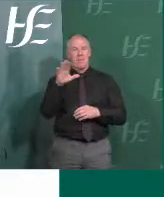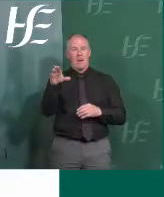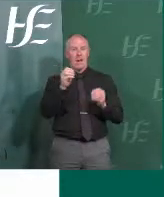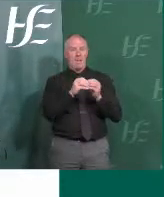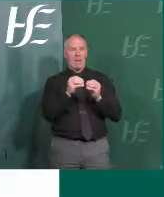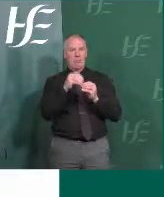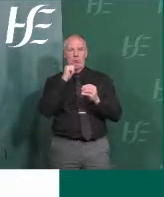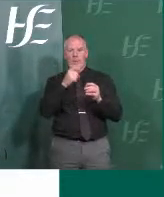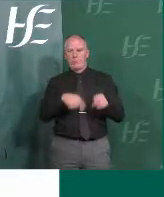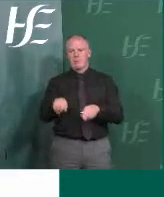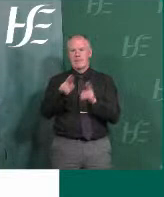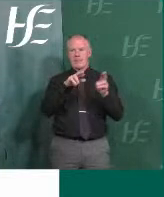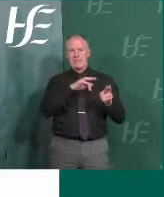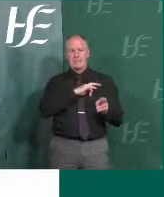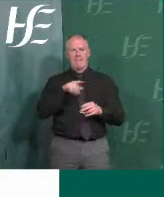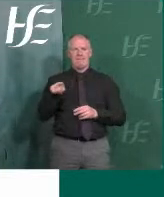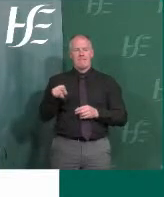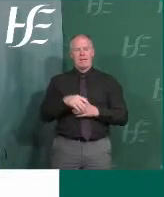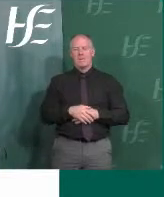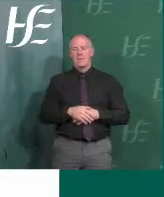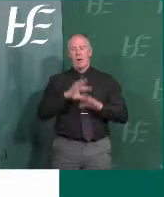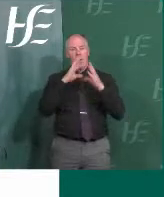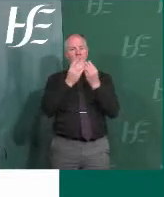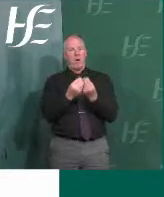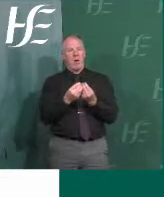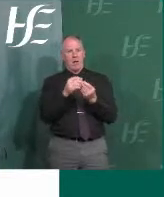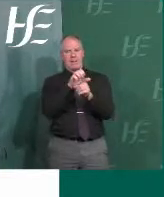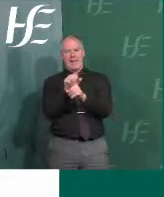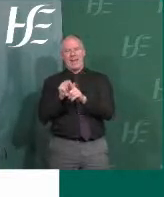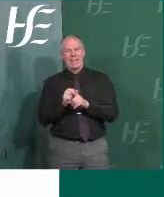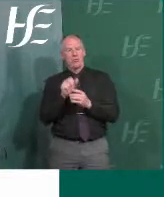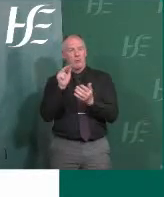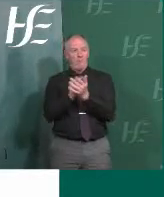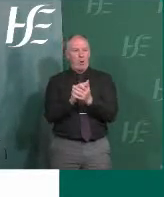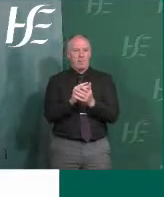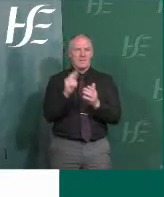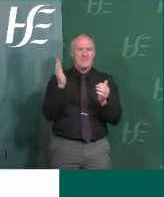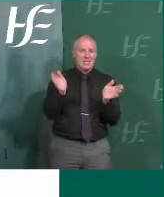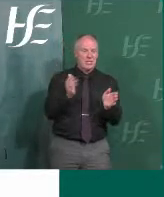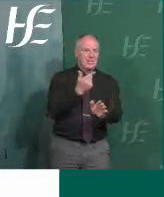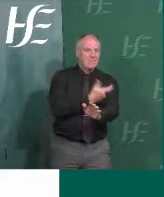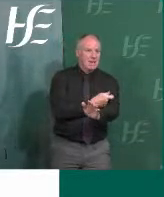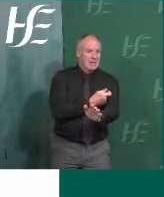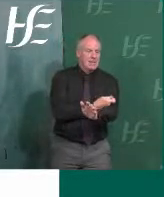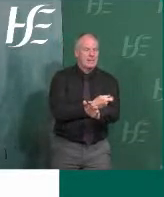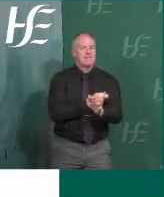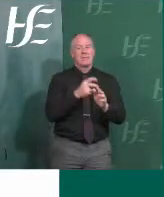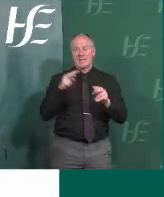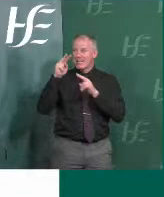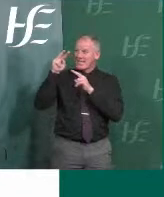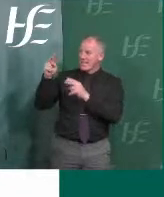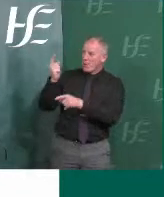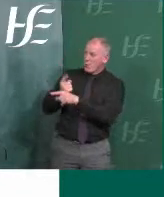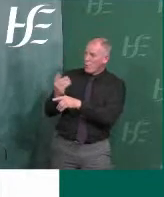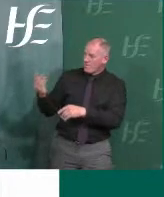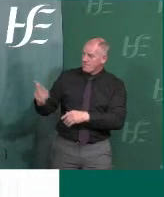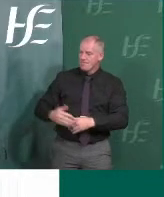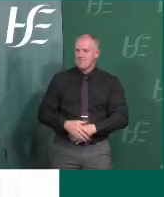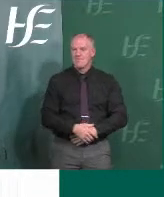so I won't delay on it, but total cases and confirmed cases vaccinated is visible in that slide.